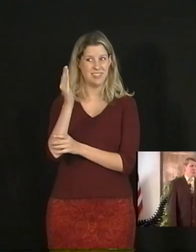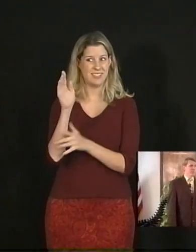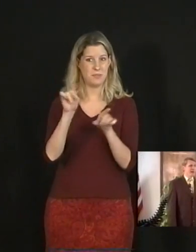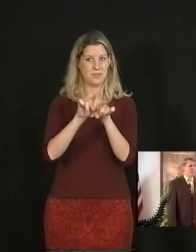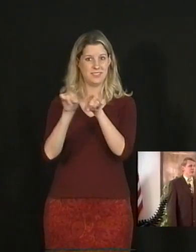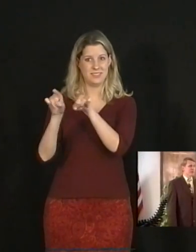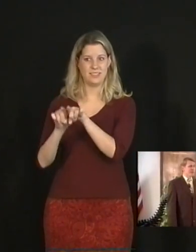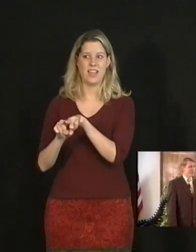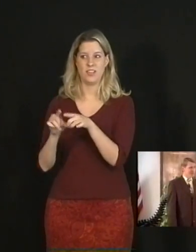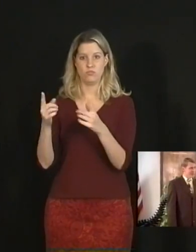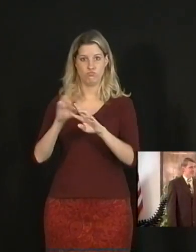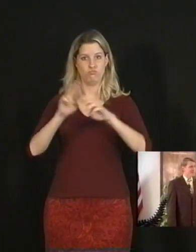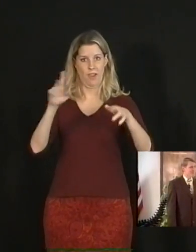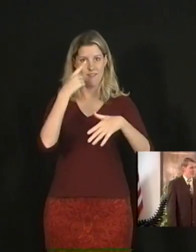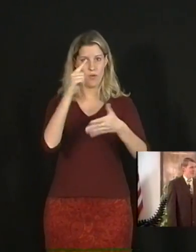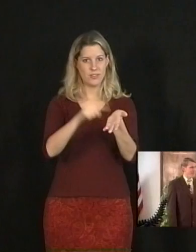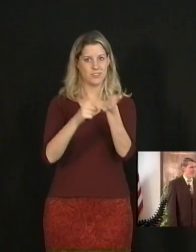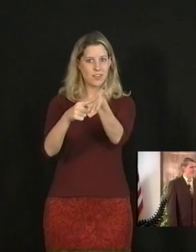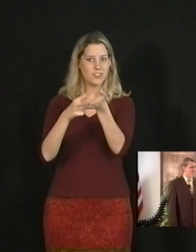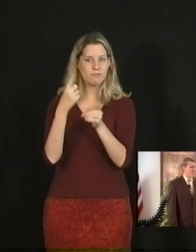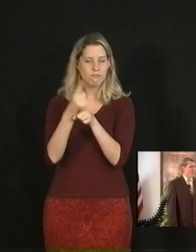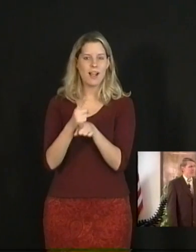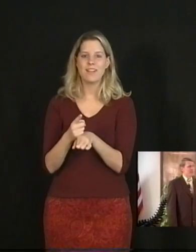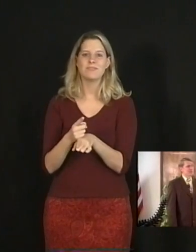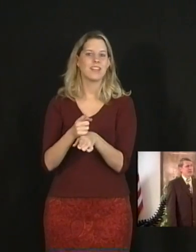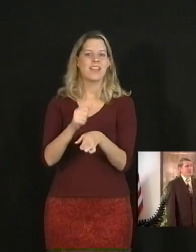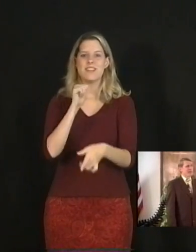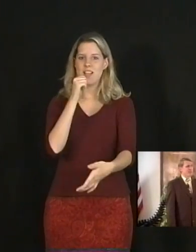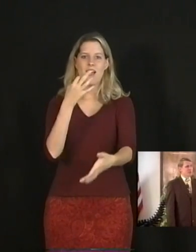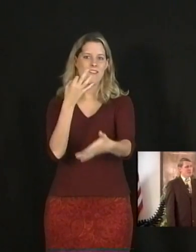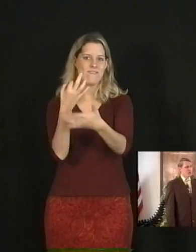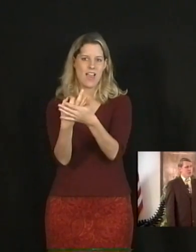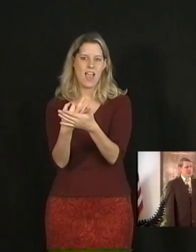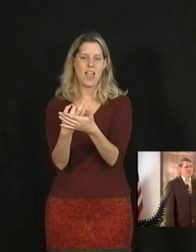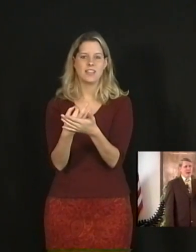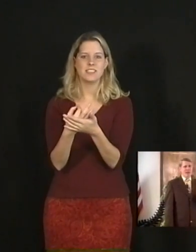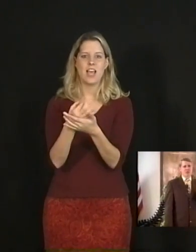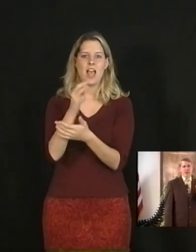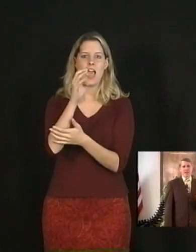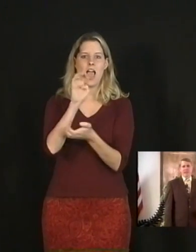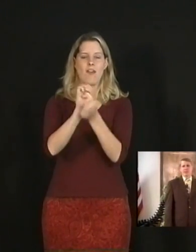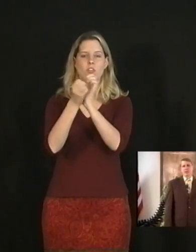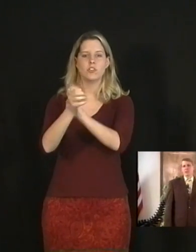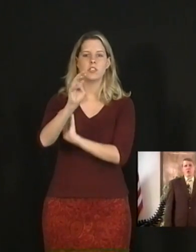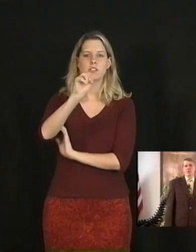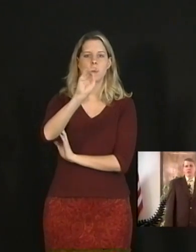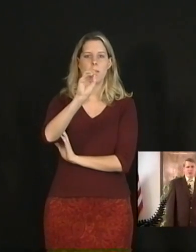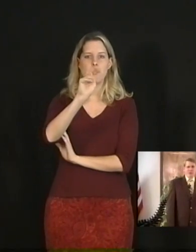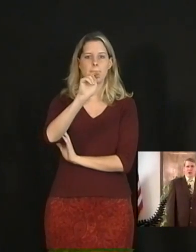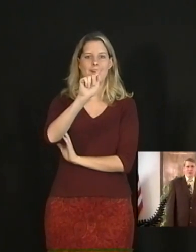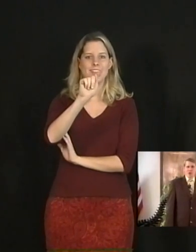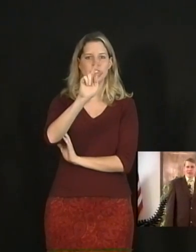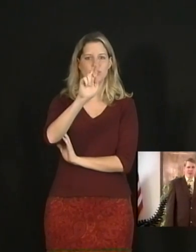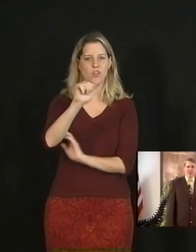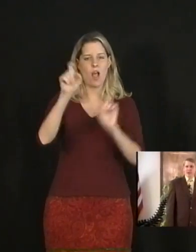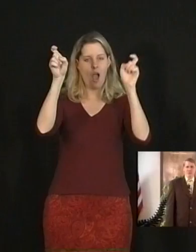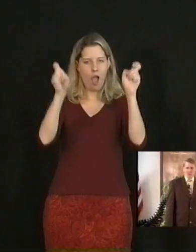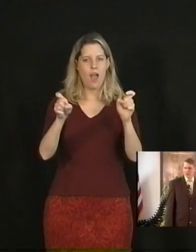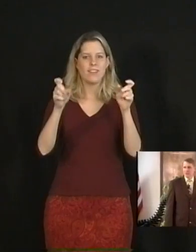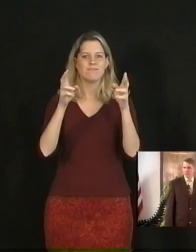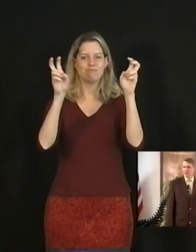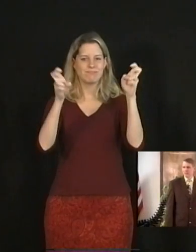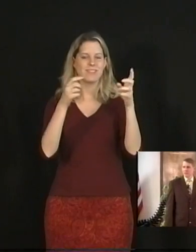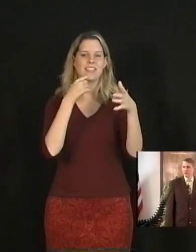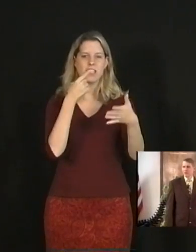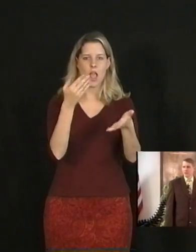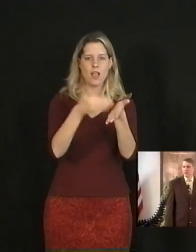Sounds like he's open-minded for a discussion, doesn't it? This is not a fact, folks. Evolution is a mantra. They say this over and over and over, hoping it will become